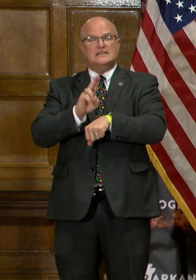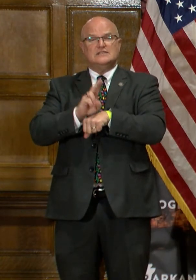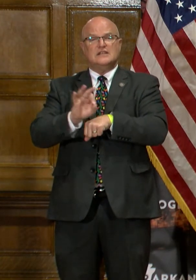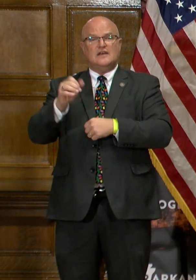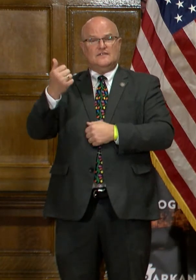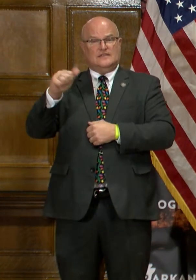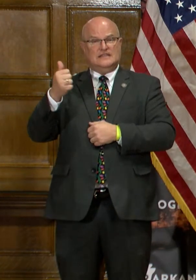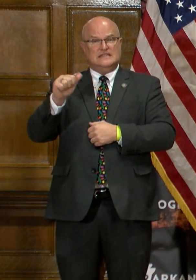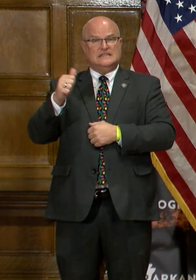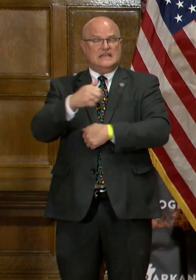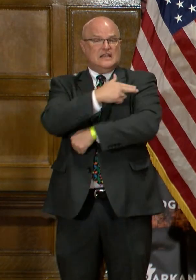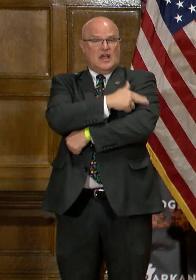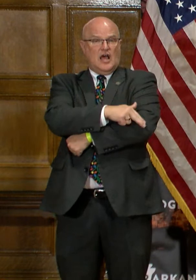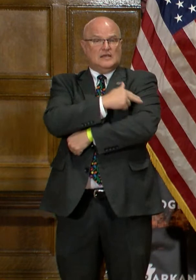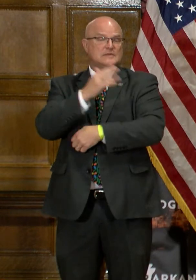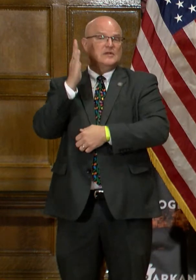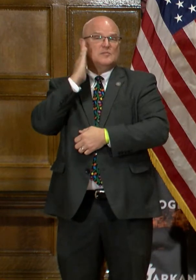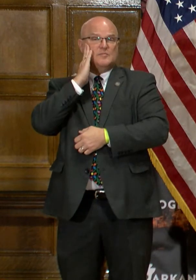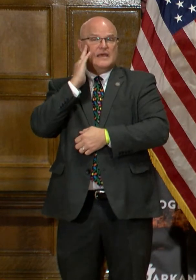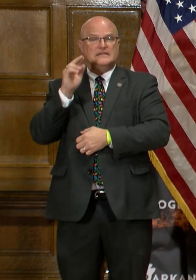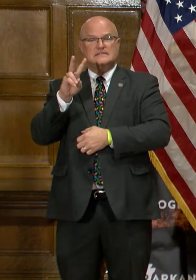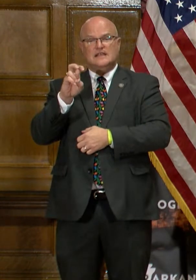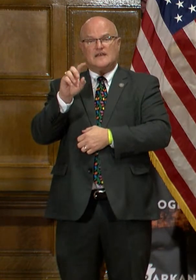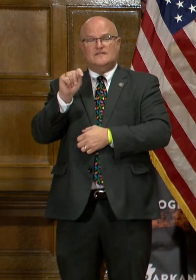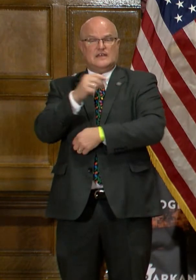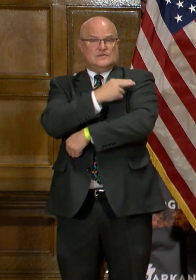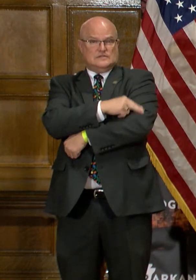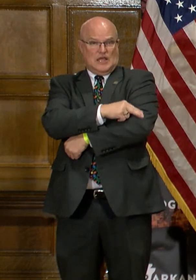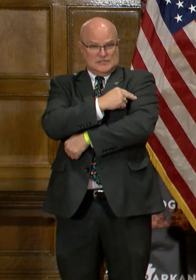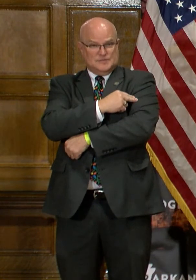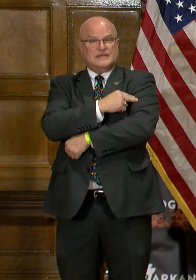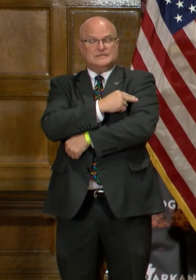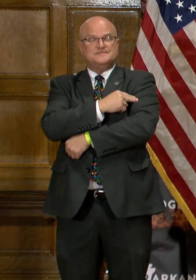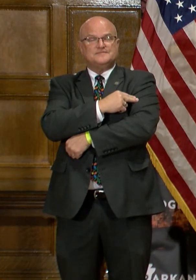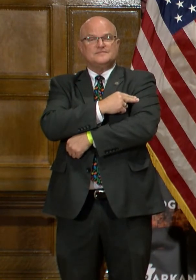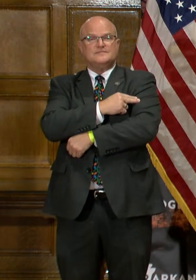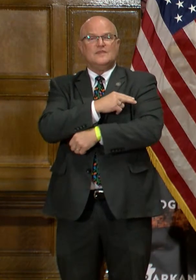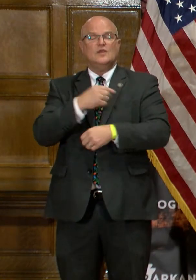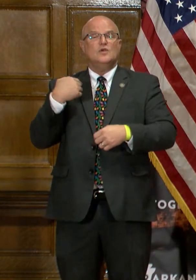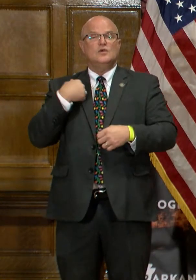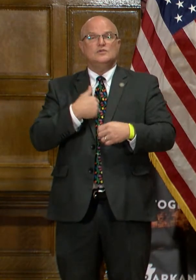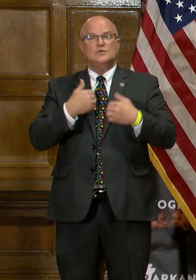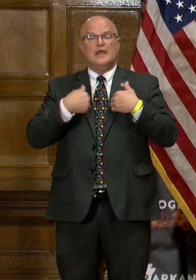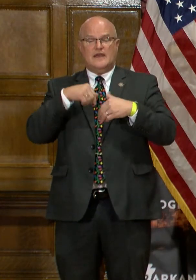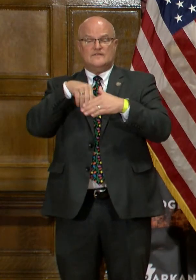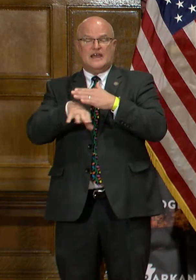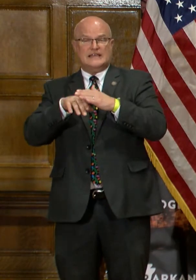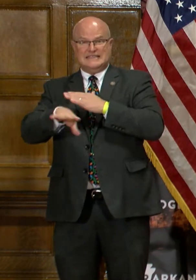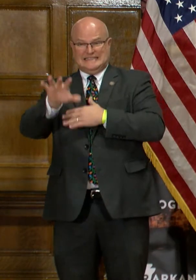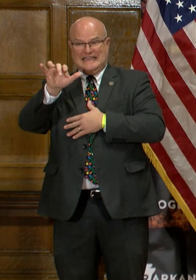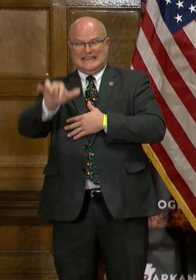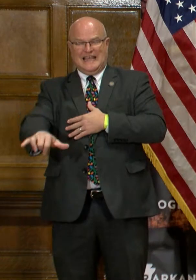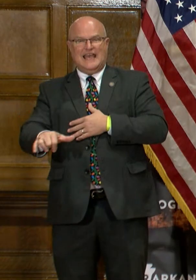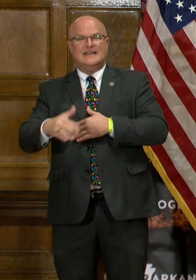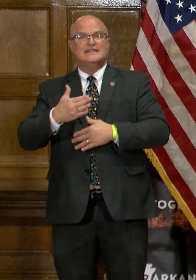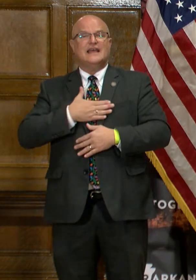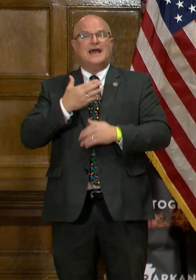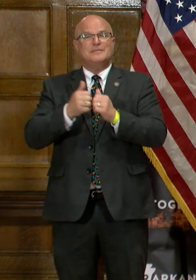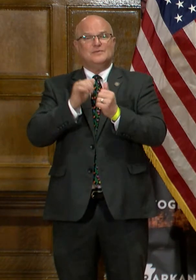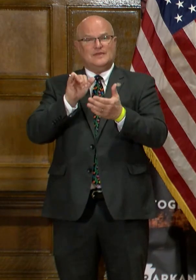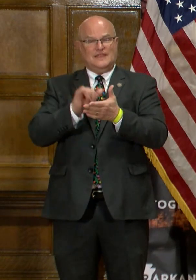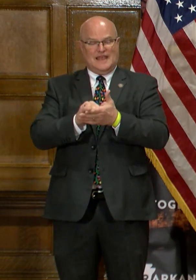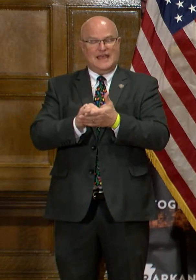the 10 hospital beds at the Veterans Administration Hospital, and so we do have access to that. We're pleased with